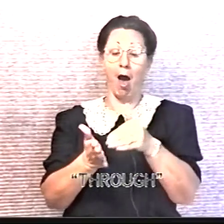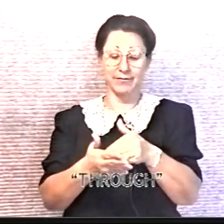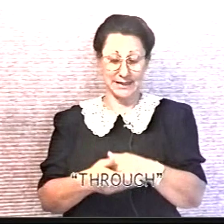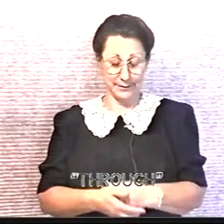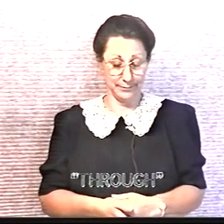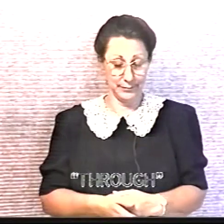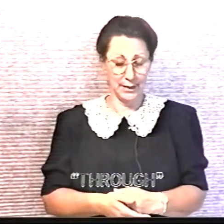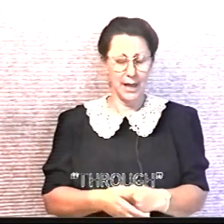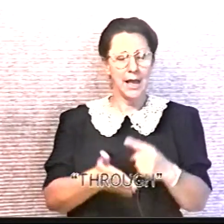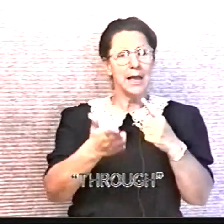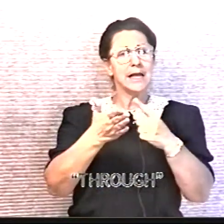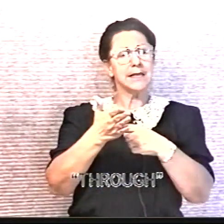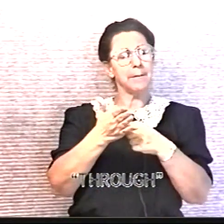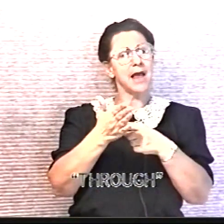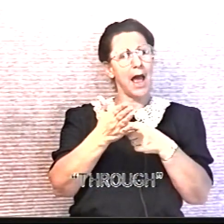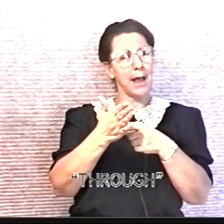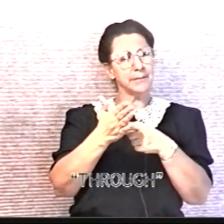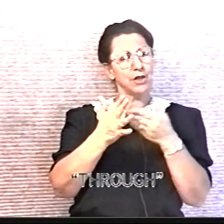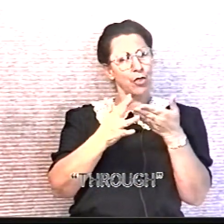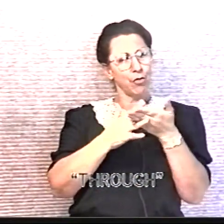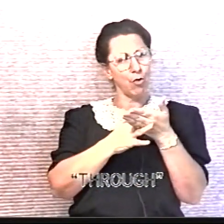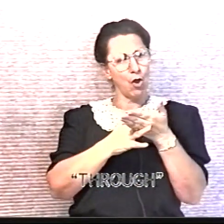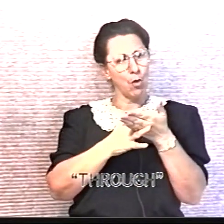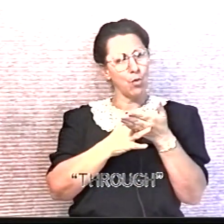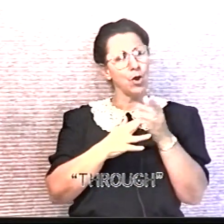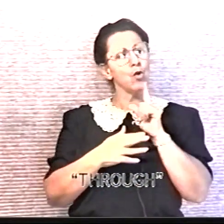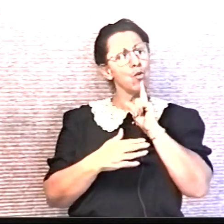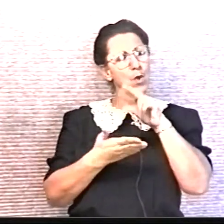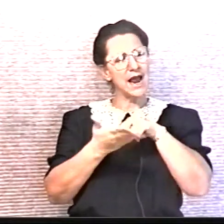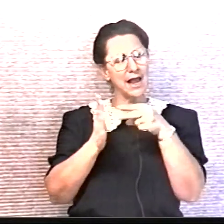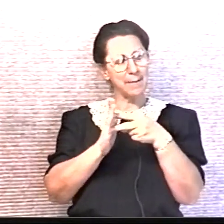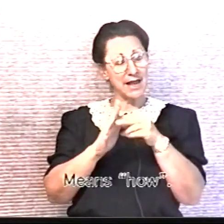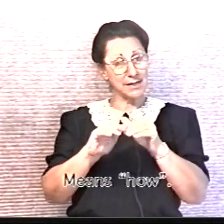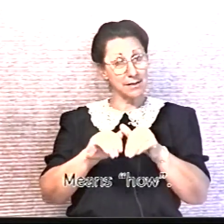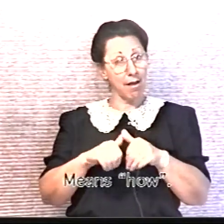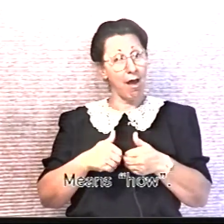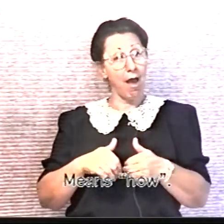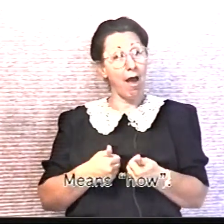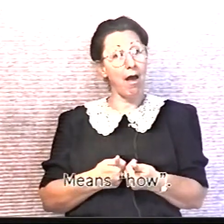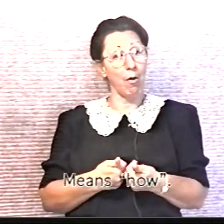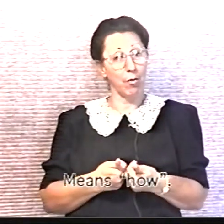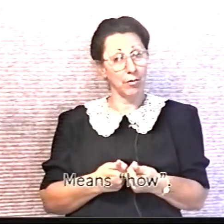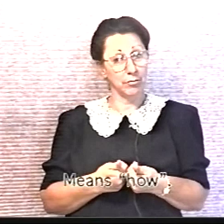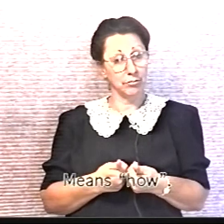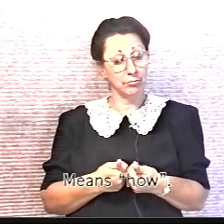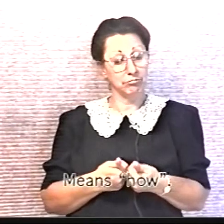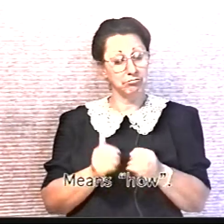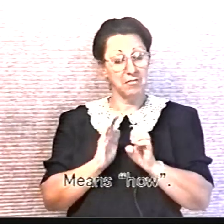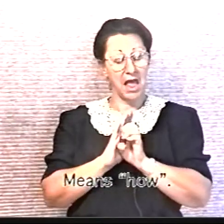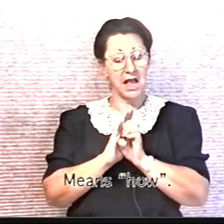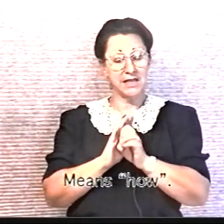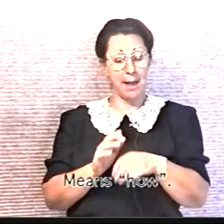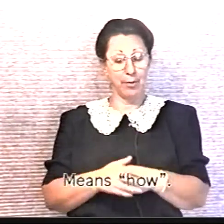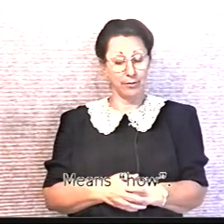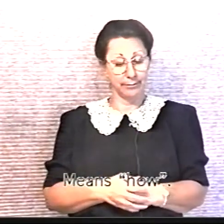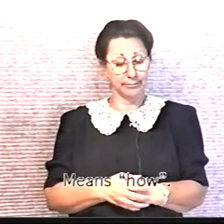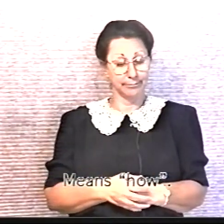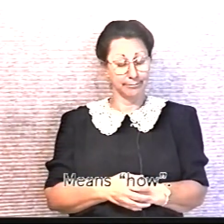often. Sometimes through really means how. Example.